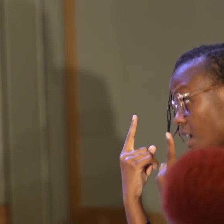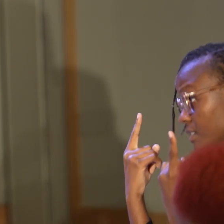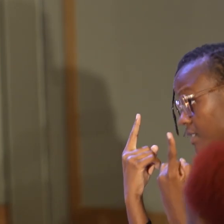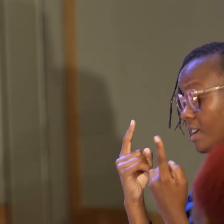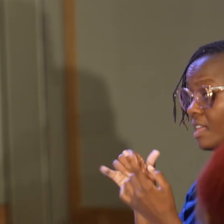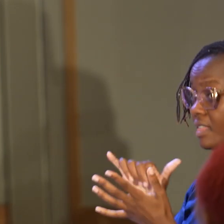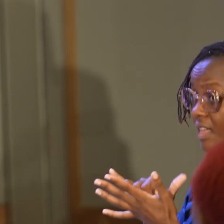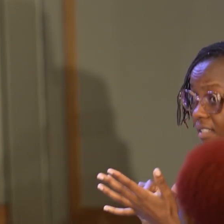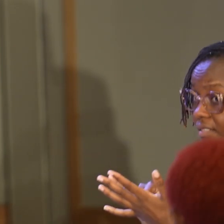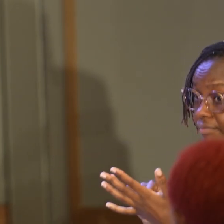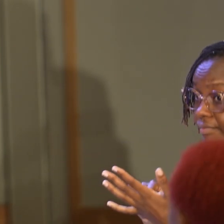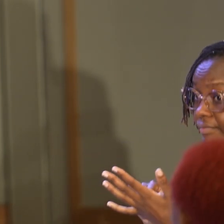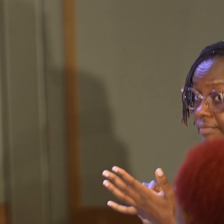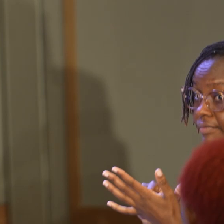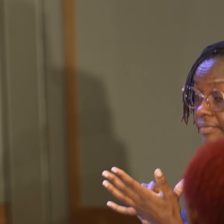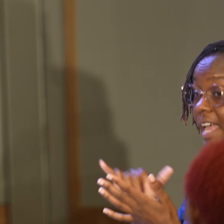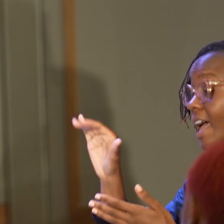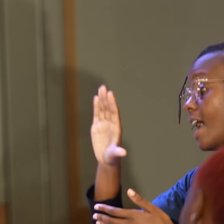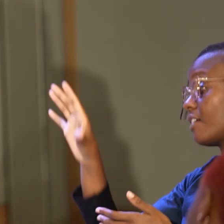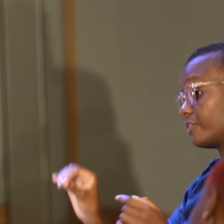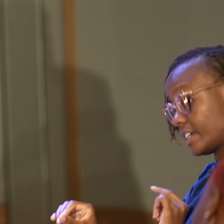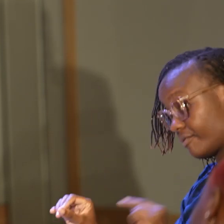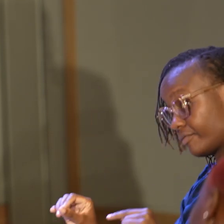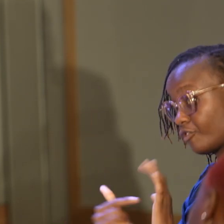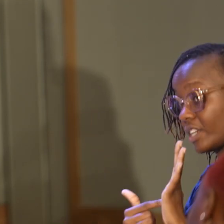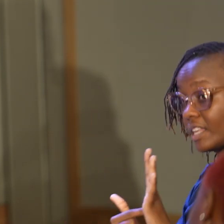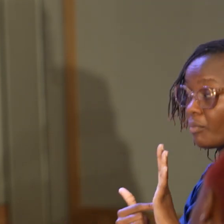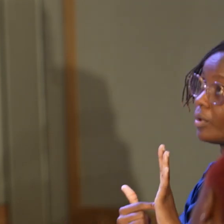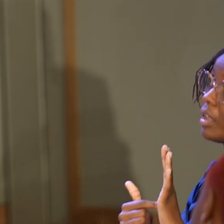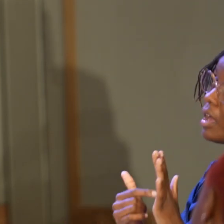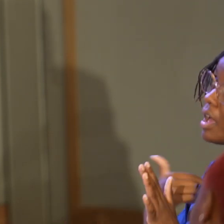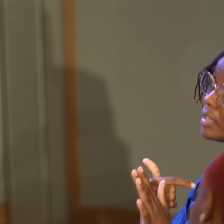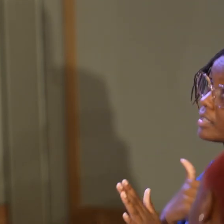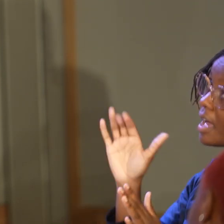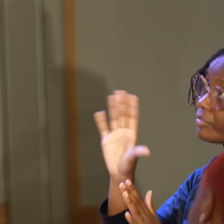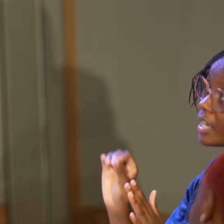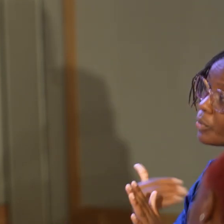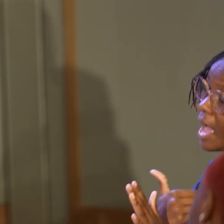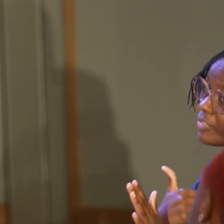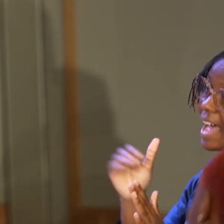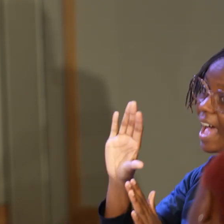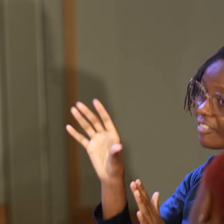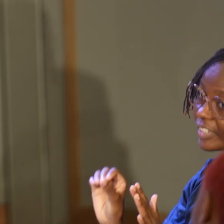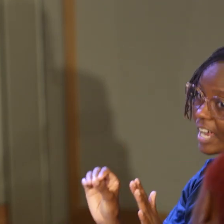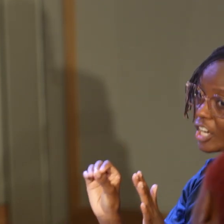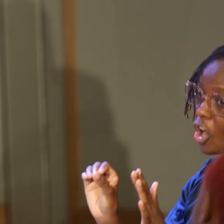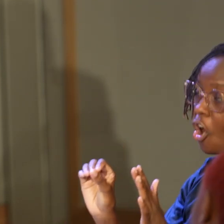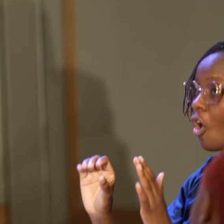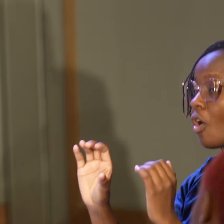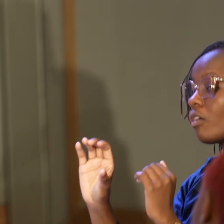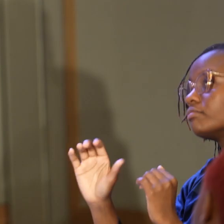we are having, as a continent, for example, the African Continental Free Trade Area,